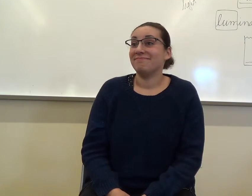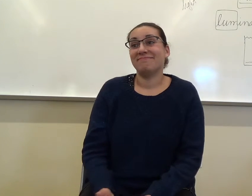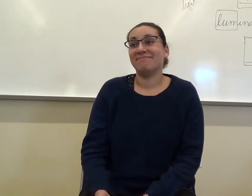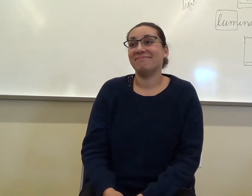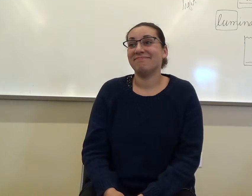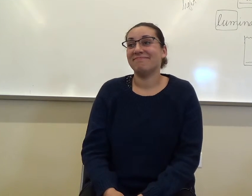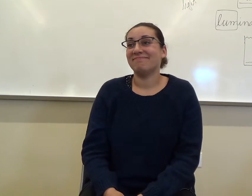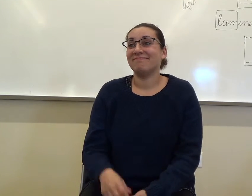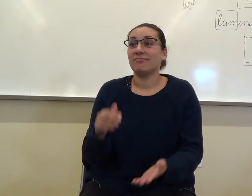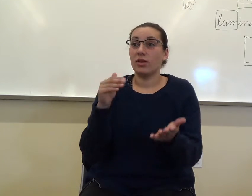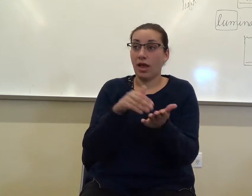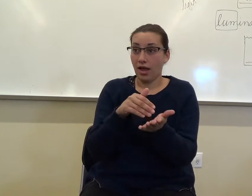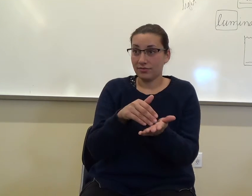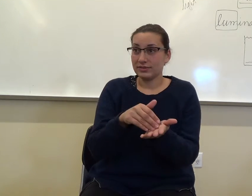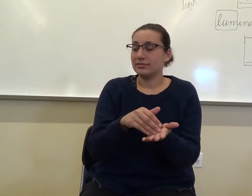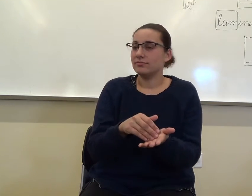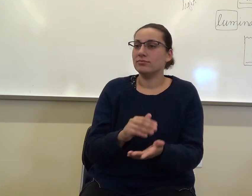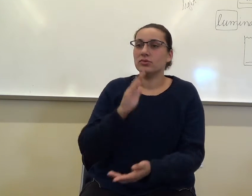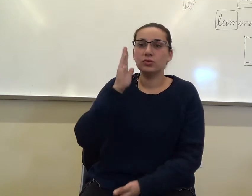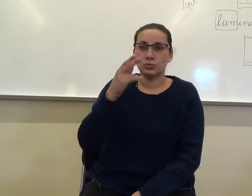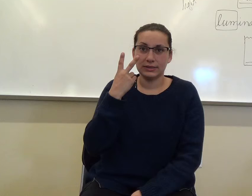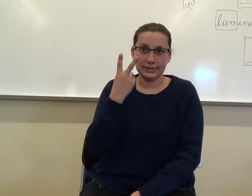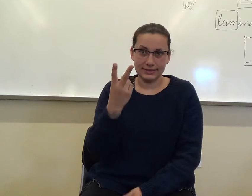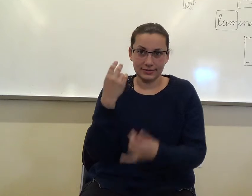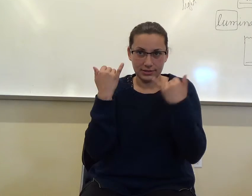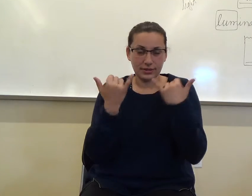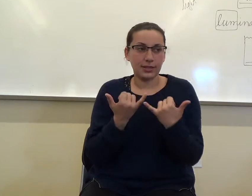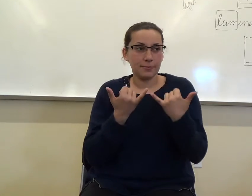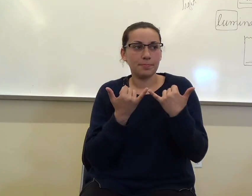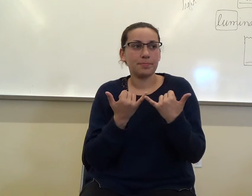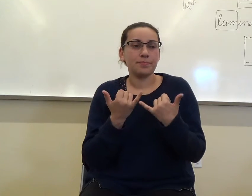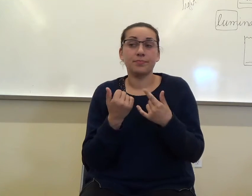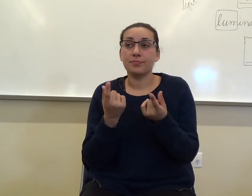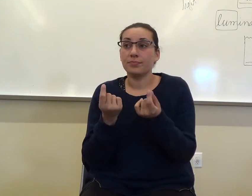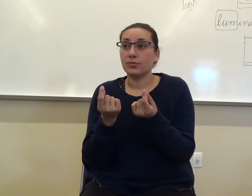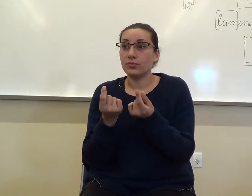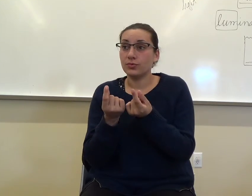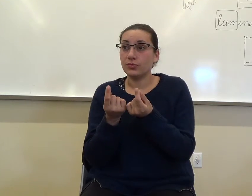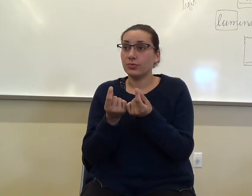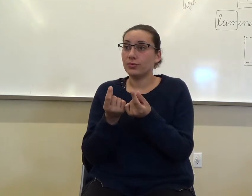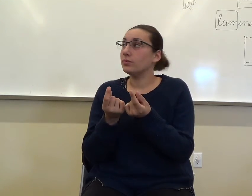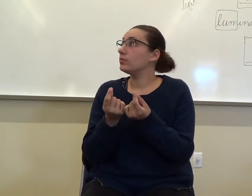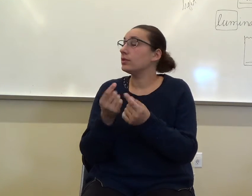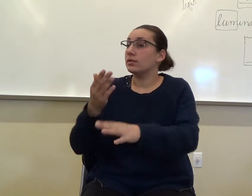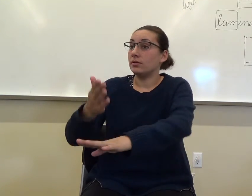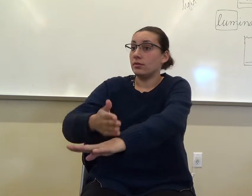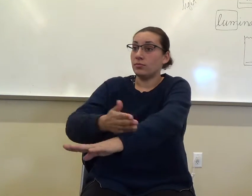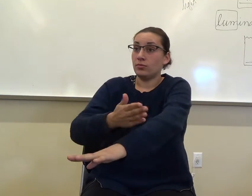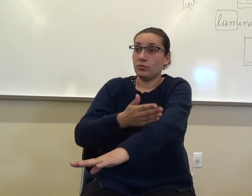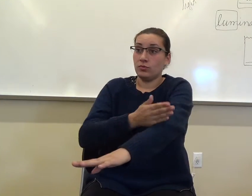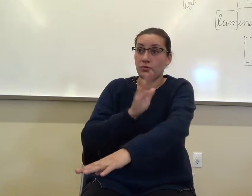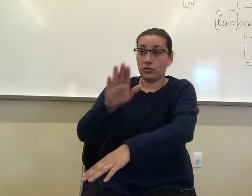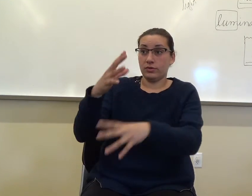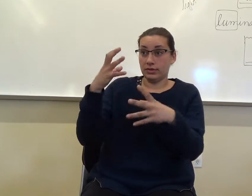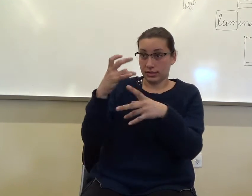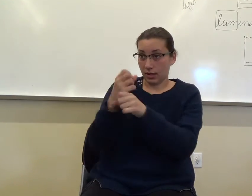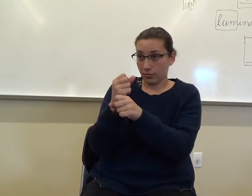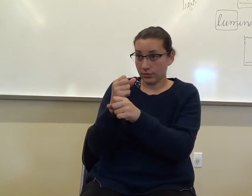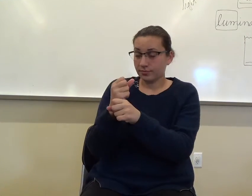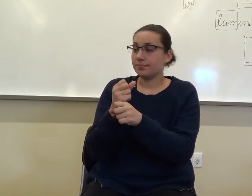very often, as we'll see today, what you guys can do is, in building your summary, very often when